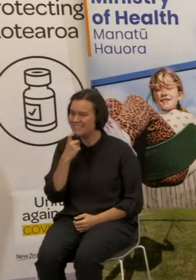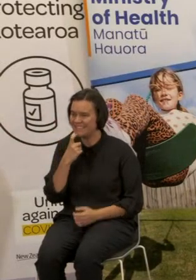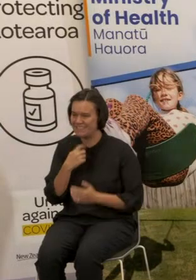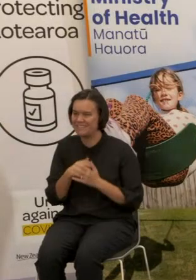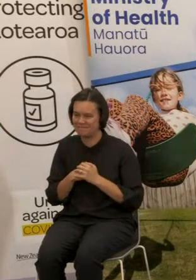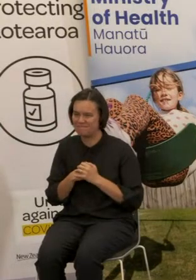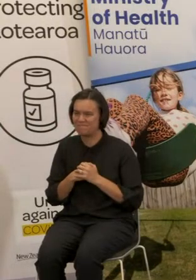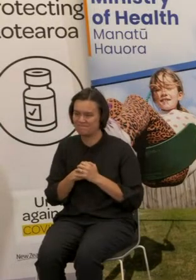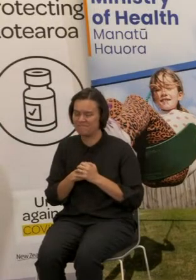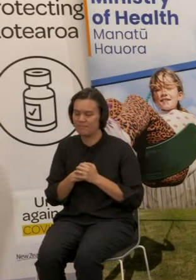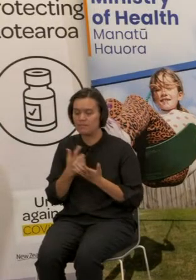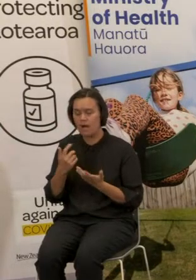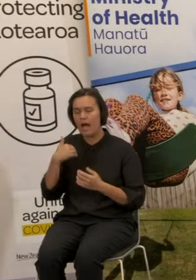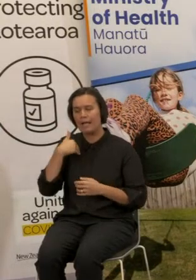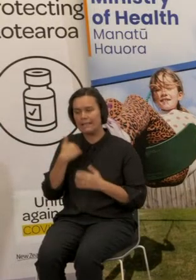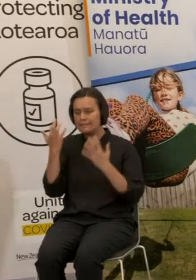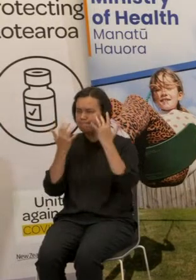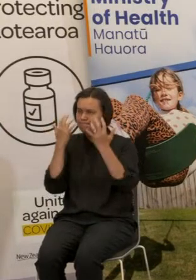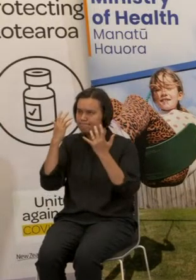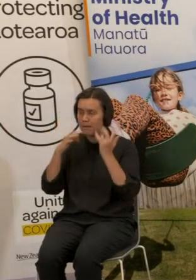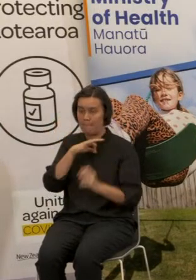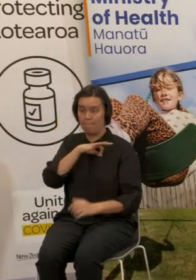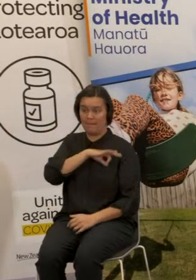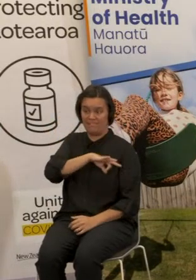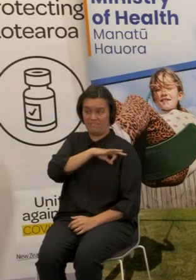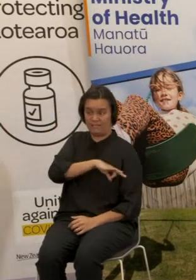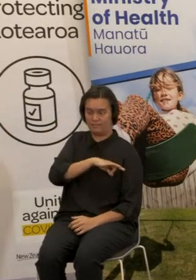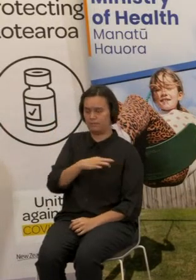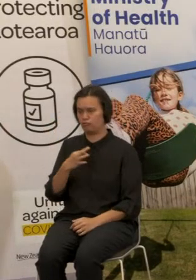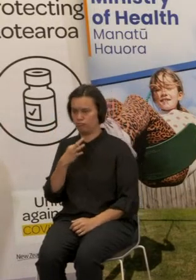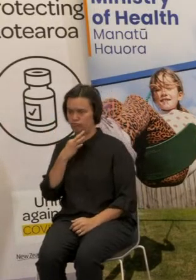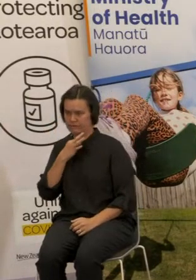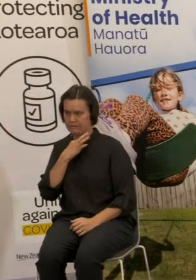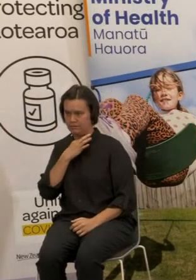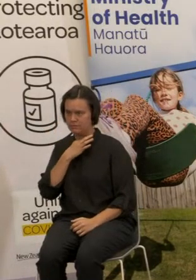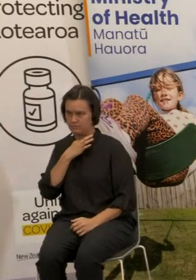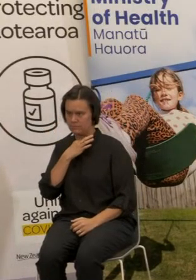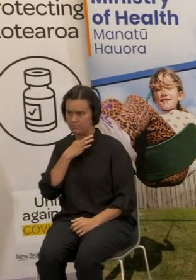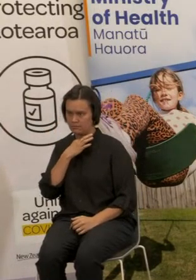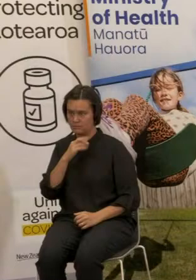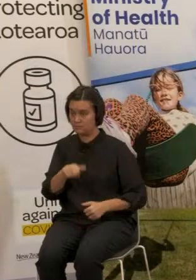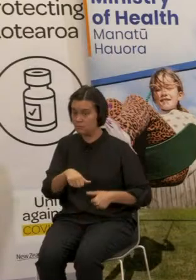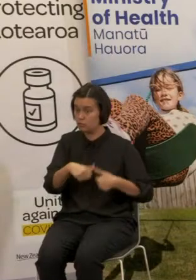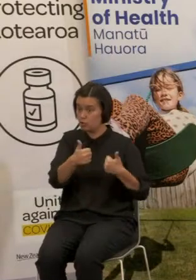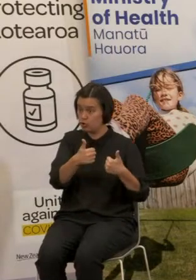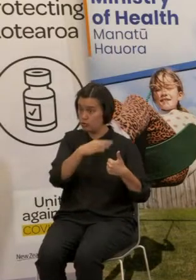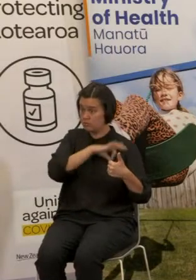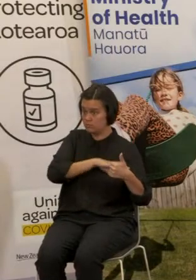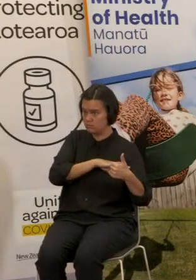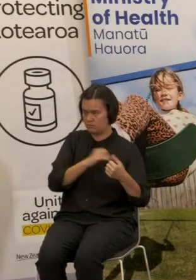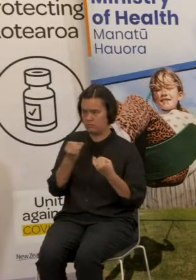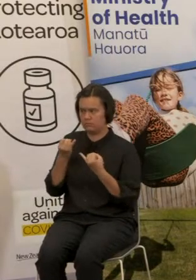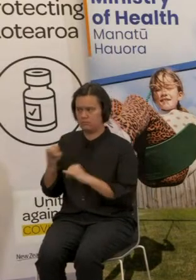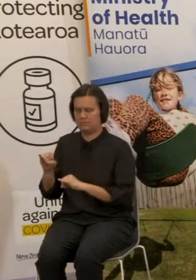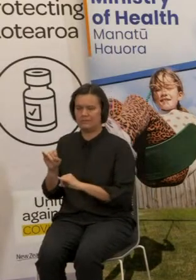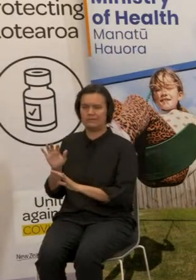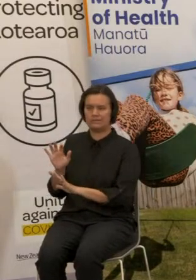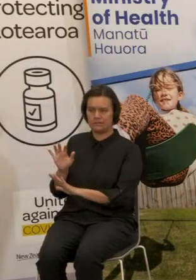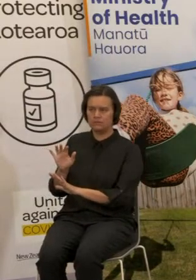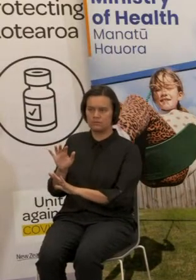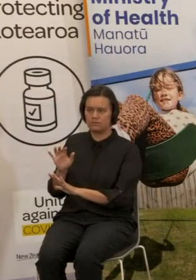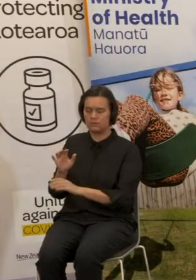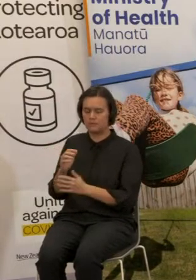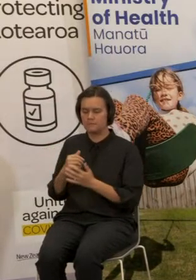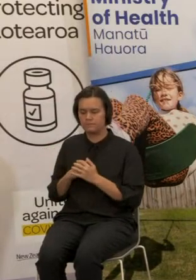at what the balance of risks and benefits are for 5 to 11-year-olds in the future. Yes, we've got